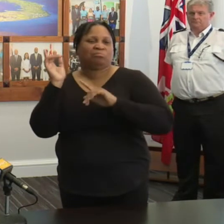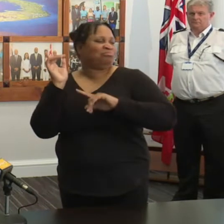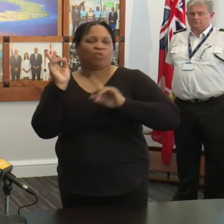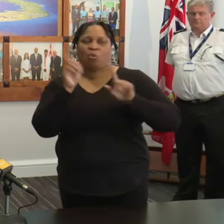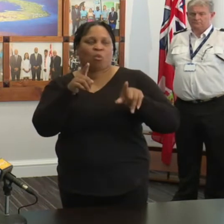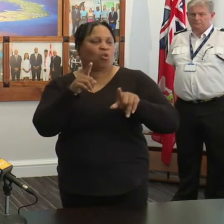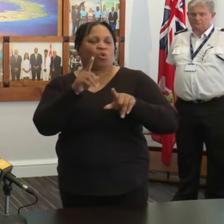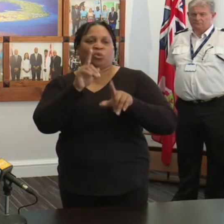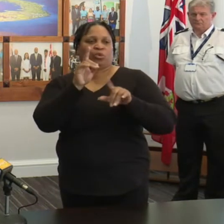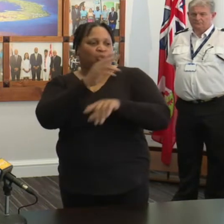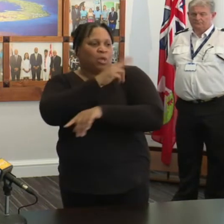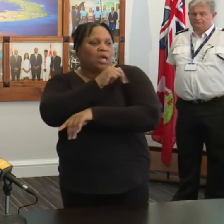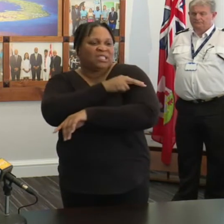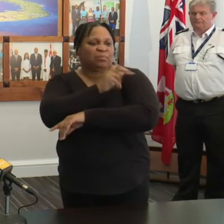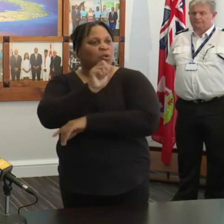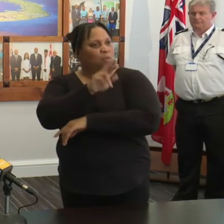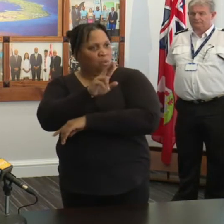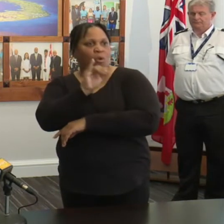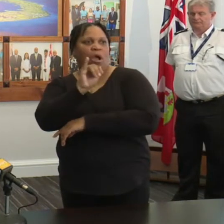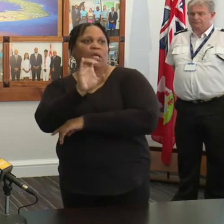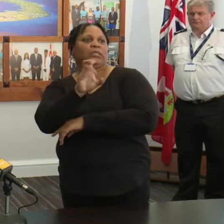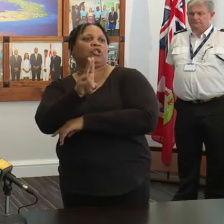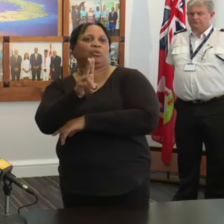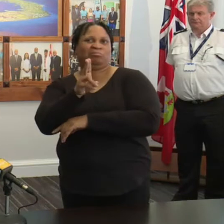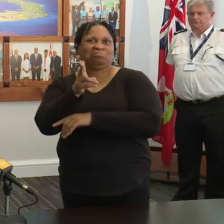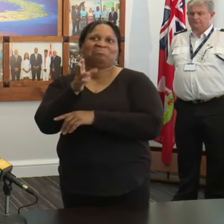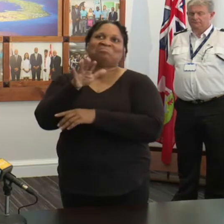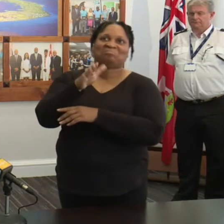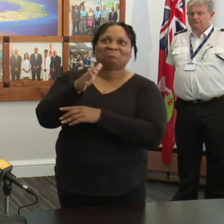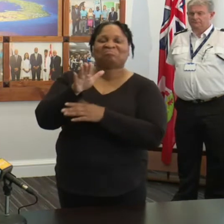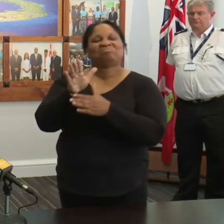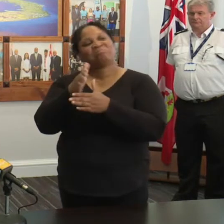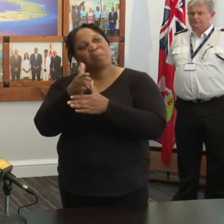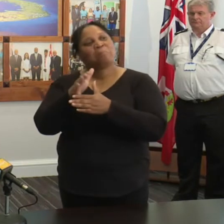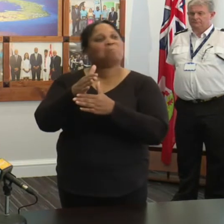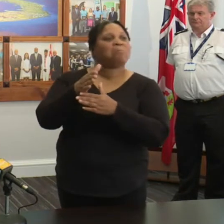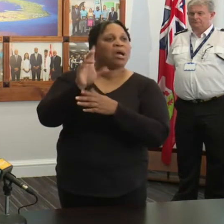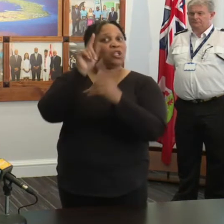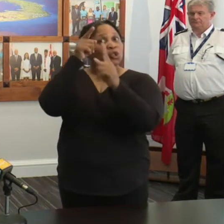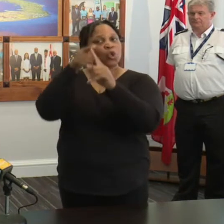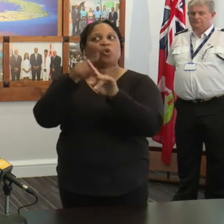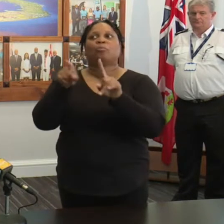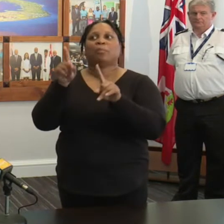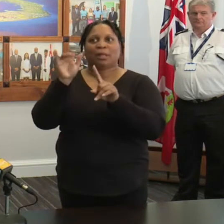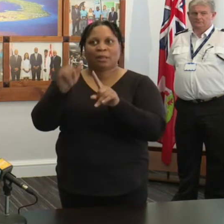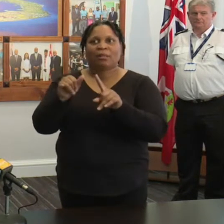in intensive care. So it's a modest goal, but that is the reality in a pandemic.